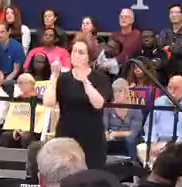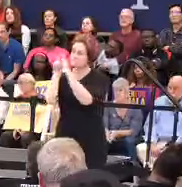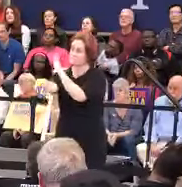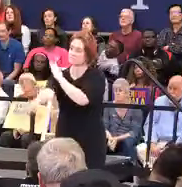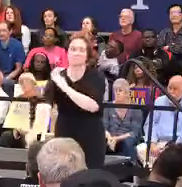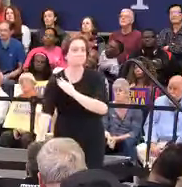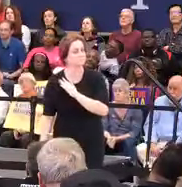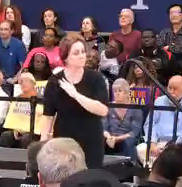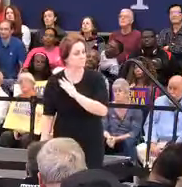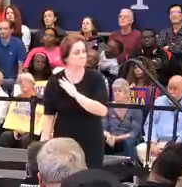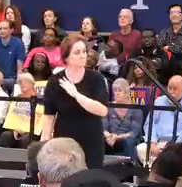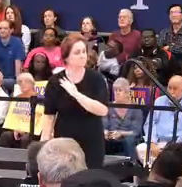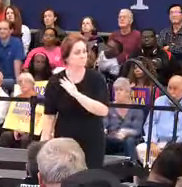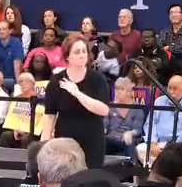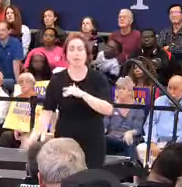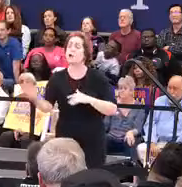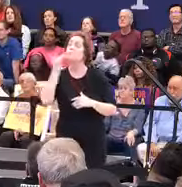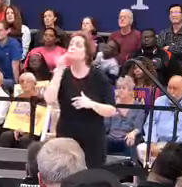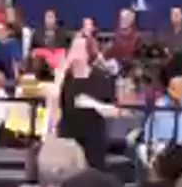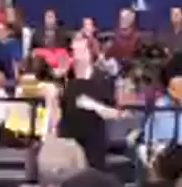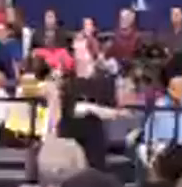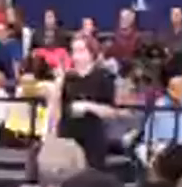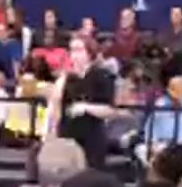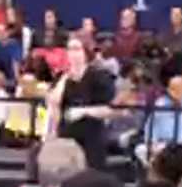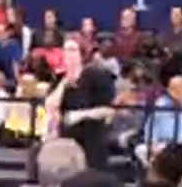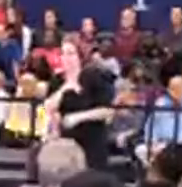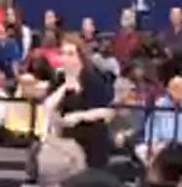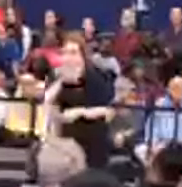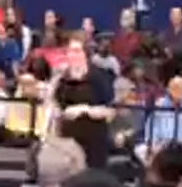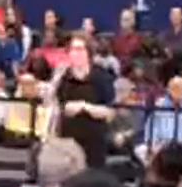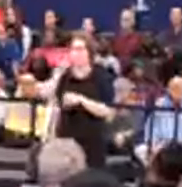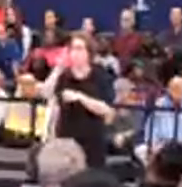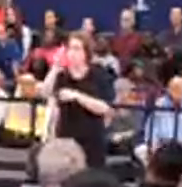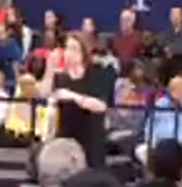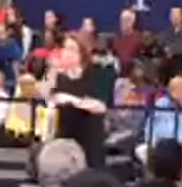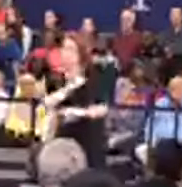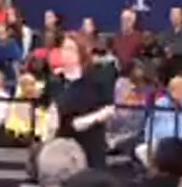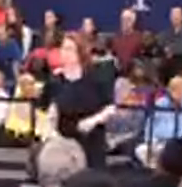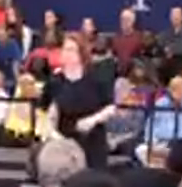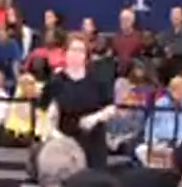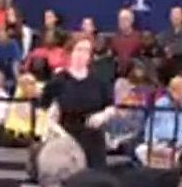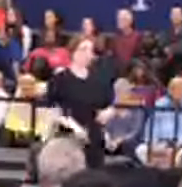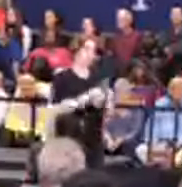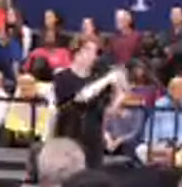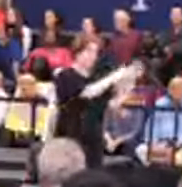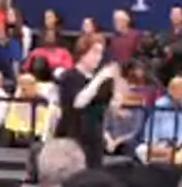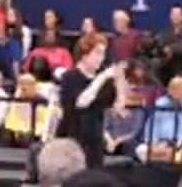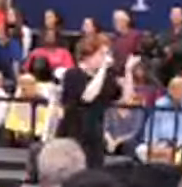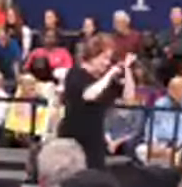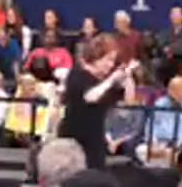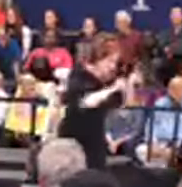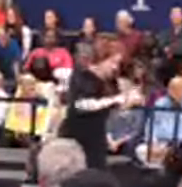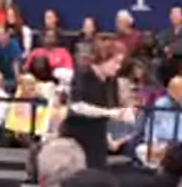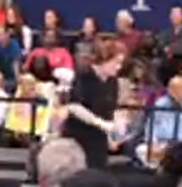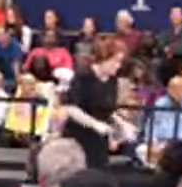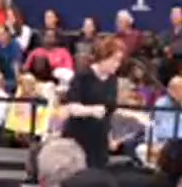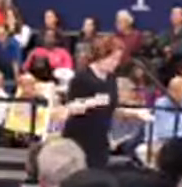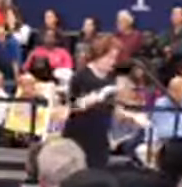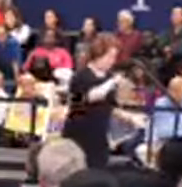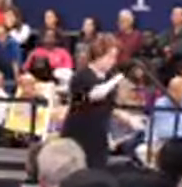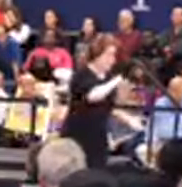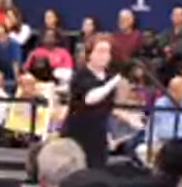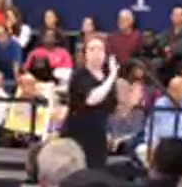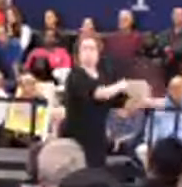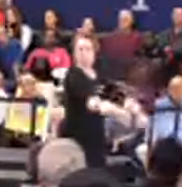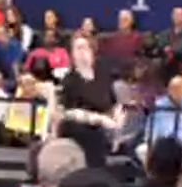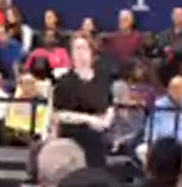assassinated, prefers to take the word of a Saudi prince over the word of the American intelligence community. We